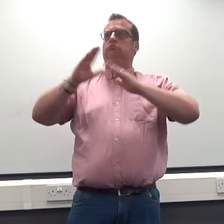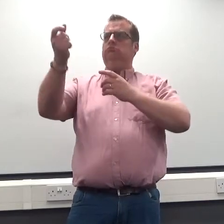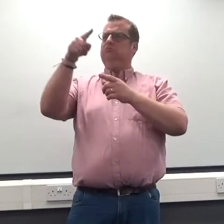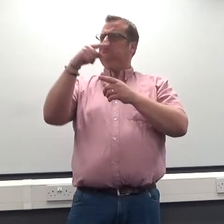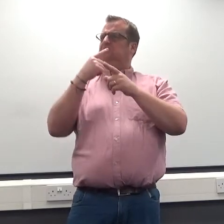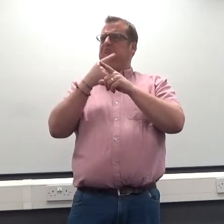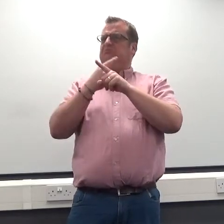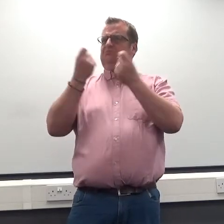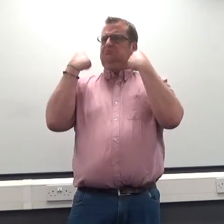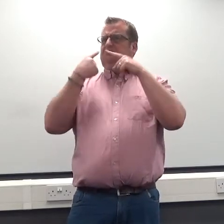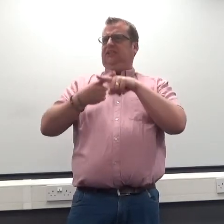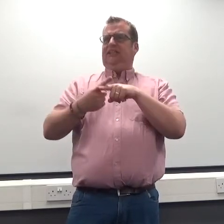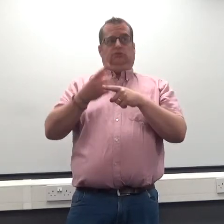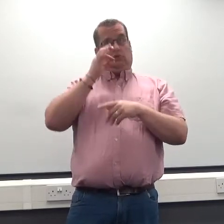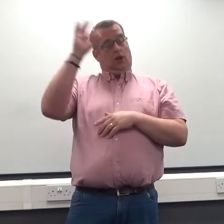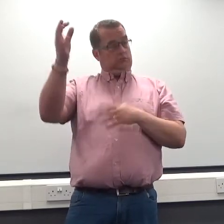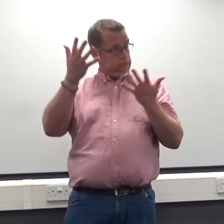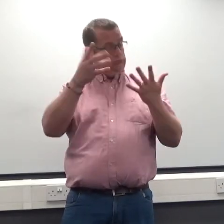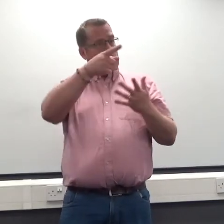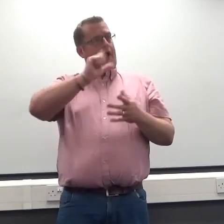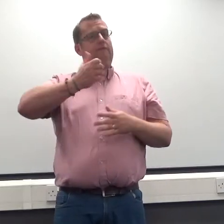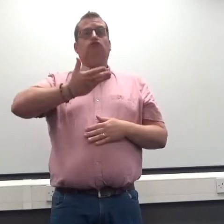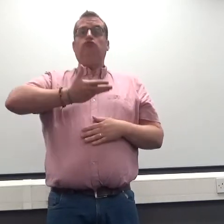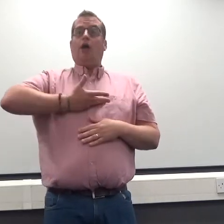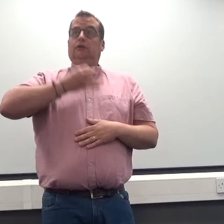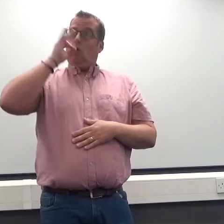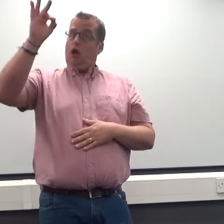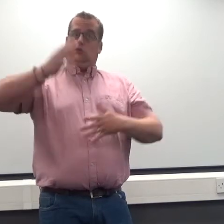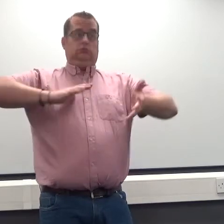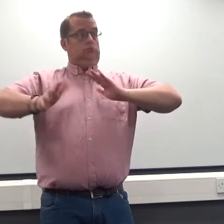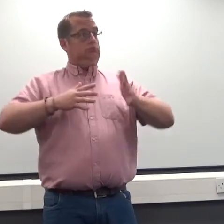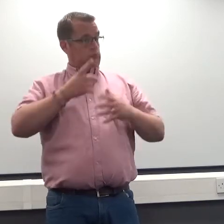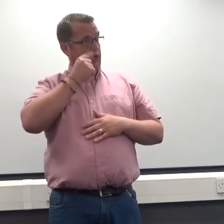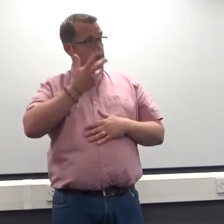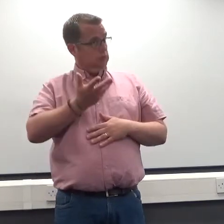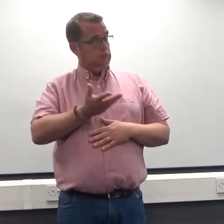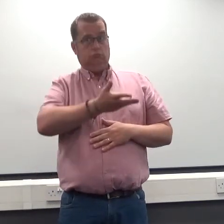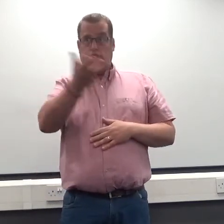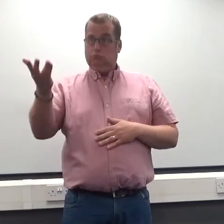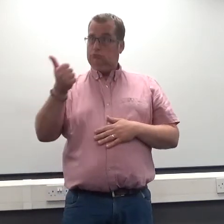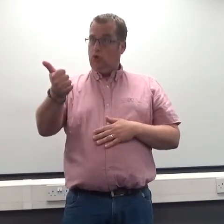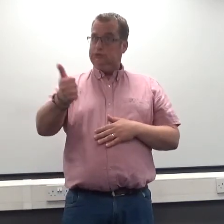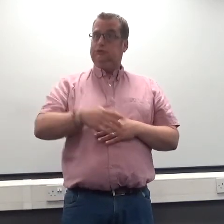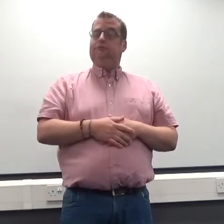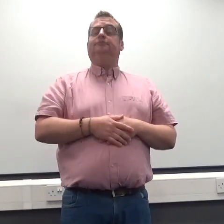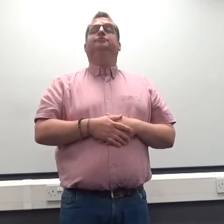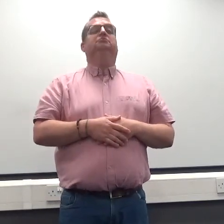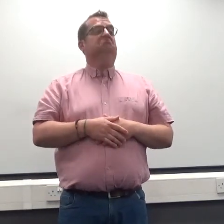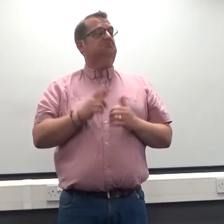don't understand what it is, then just know that you just have to ask. It's your right to ask for an interpreter. It's your right to have